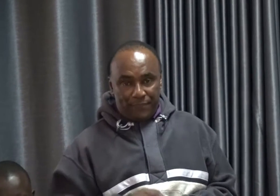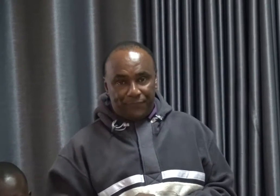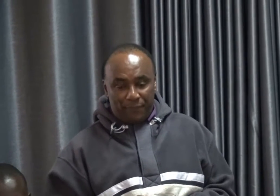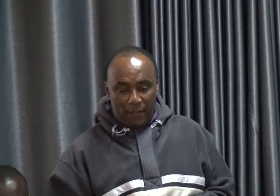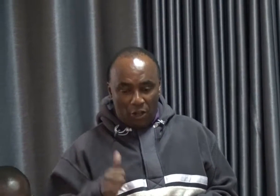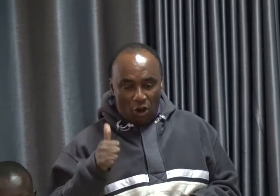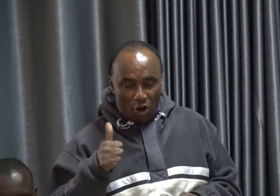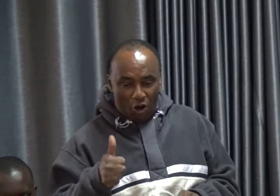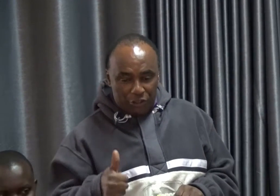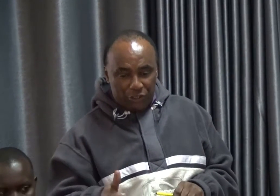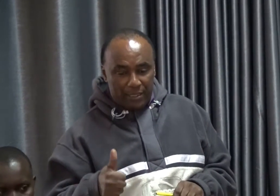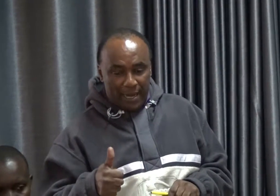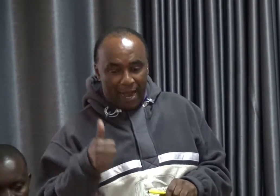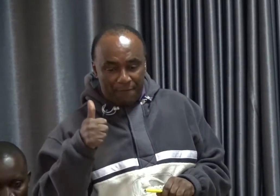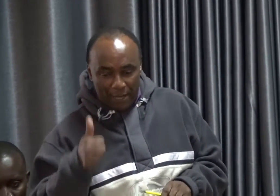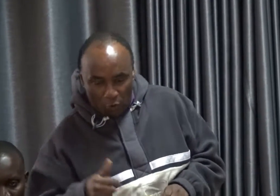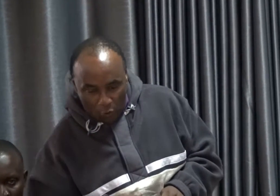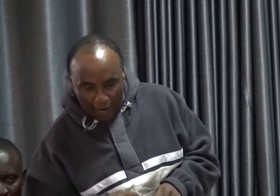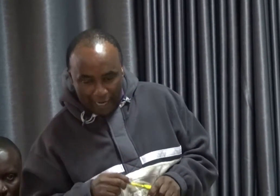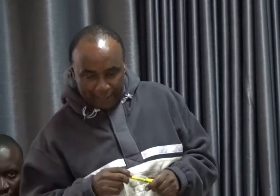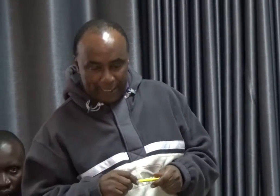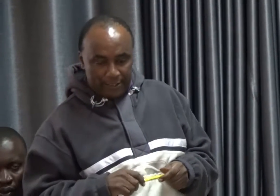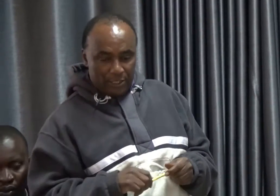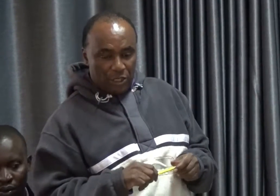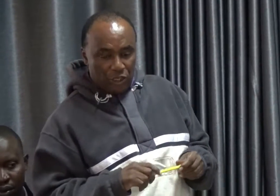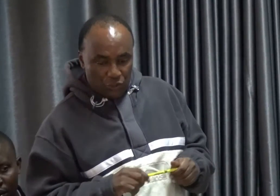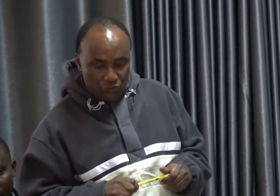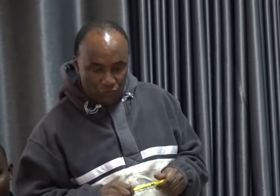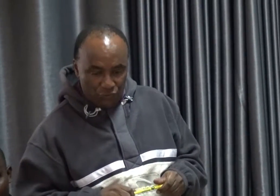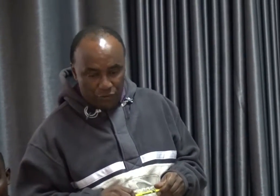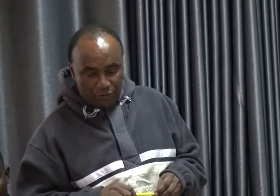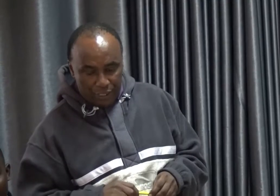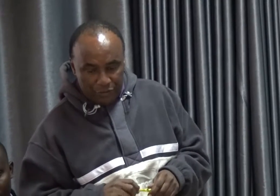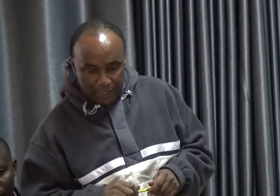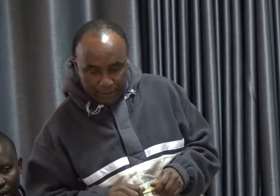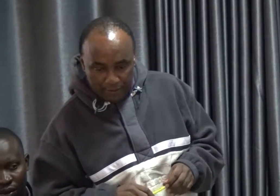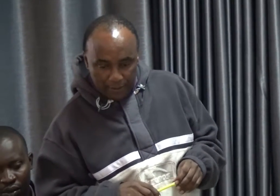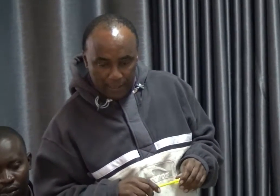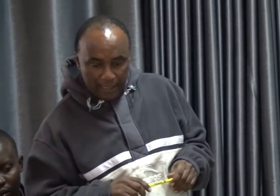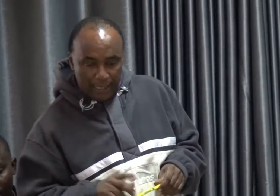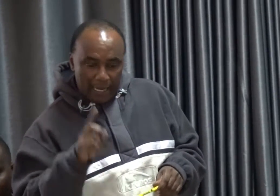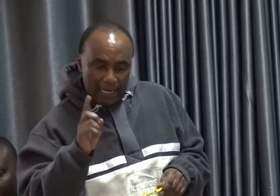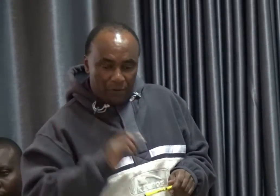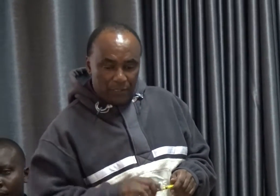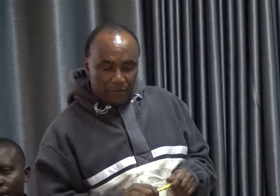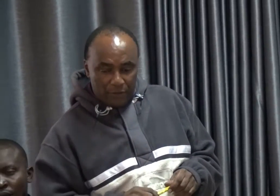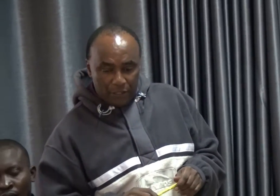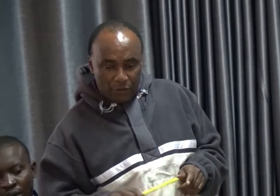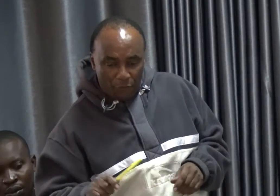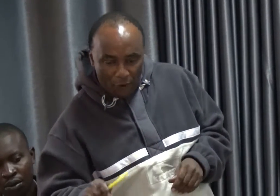one, all children have equal access to education.